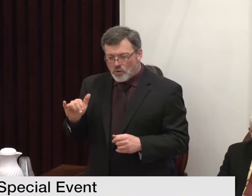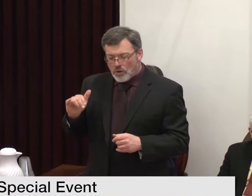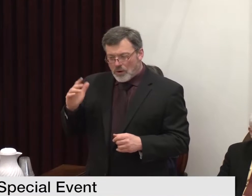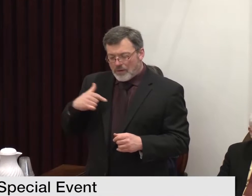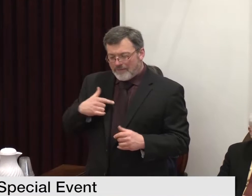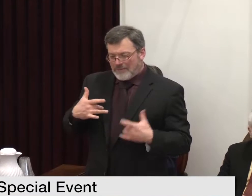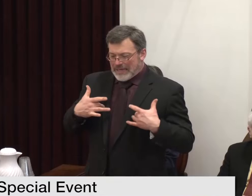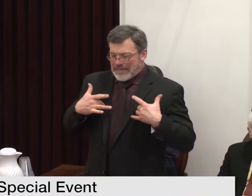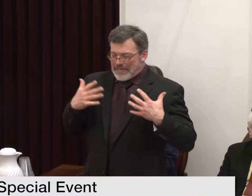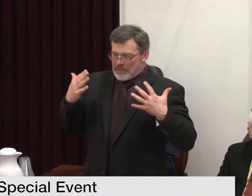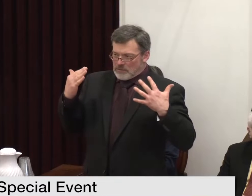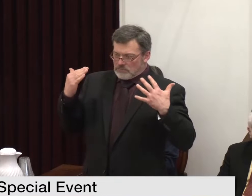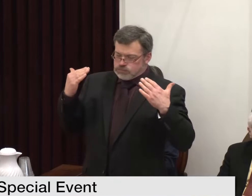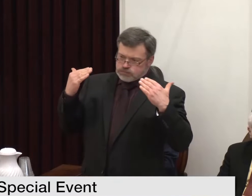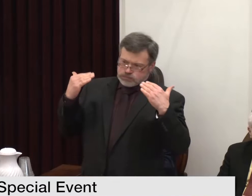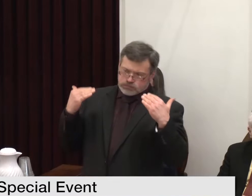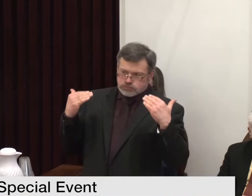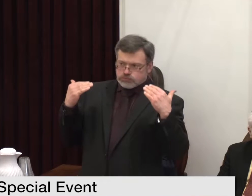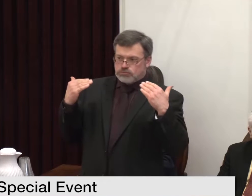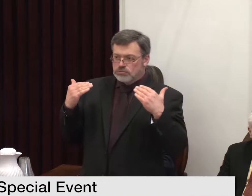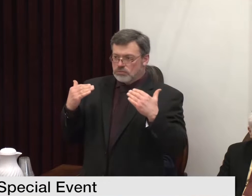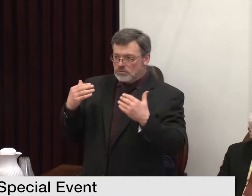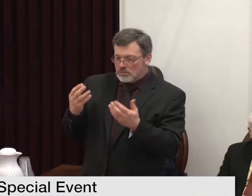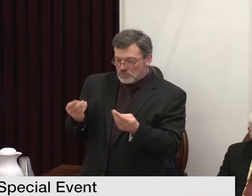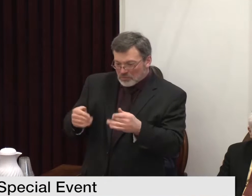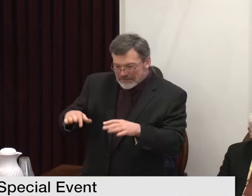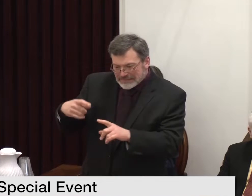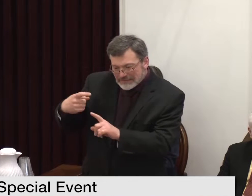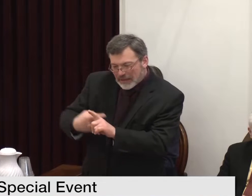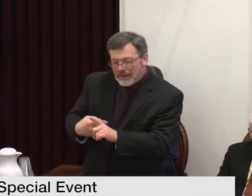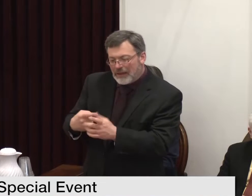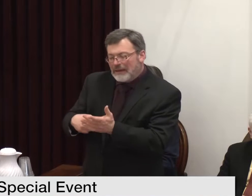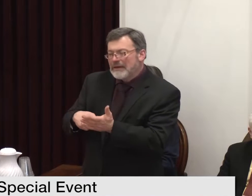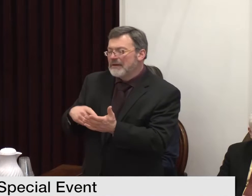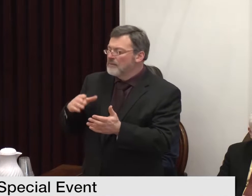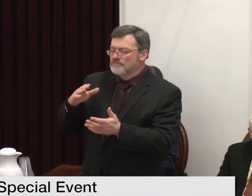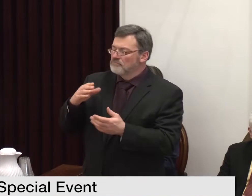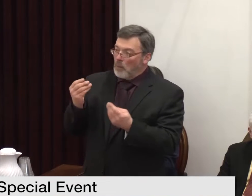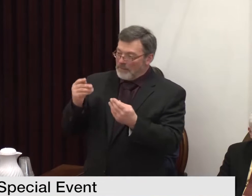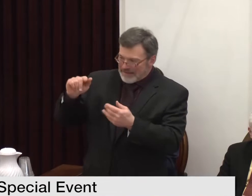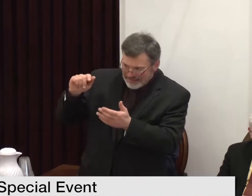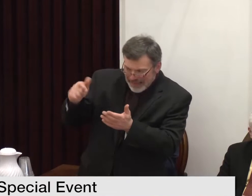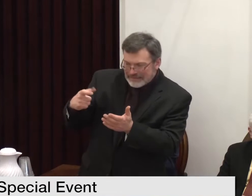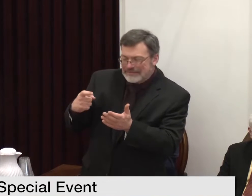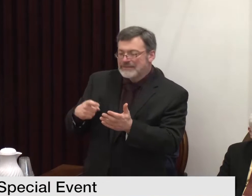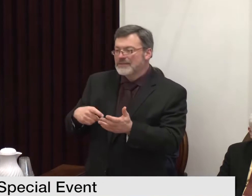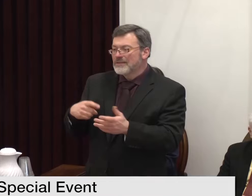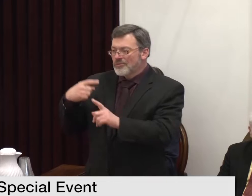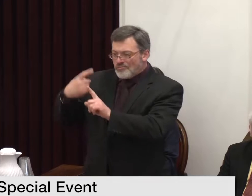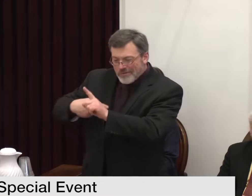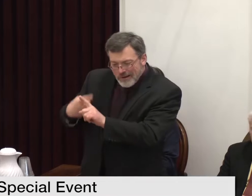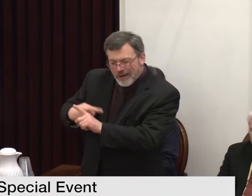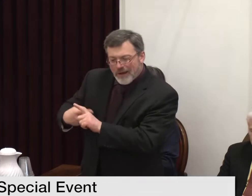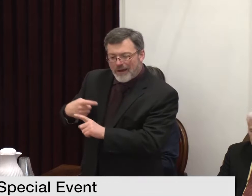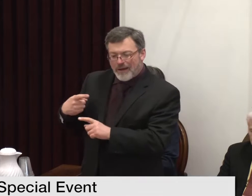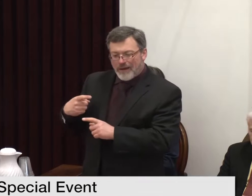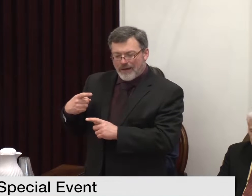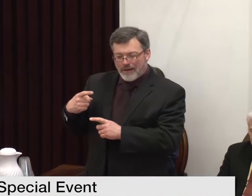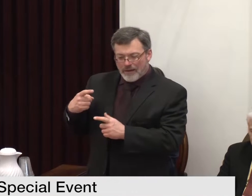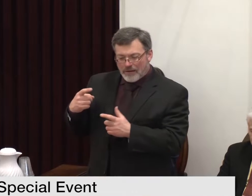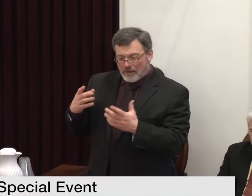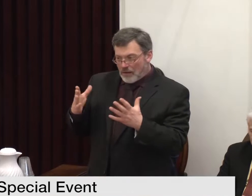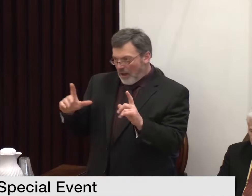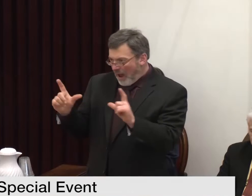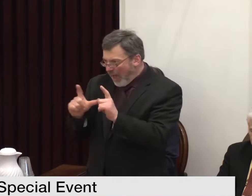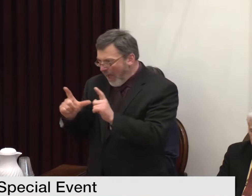taxes, or the higher rents that come with it, as well as by increased fees just to renew a license and register a